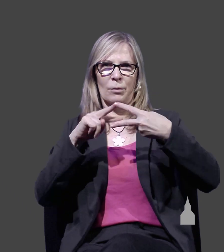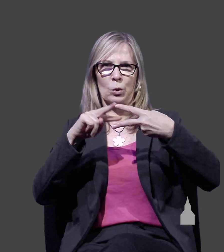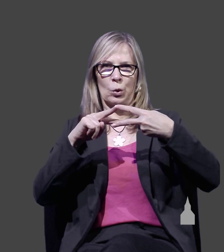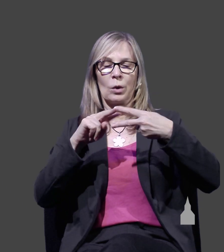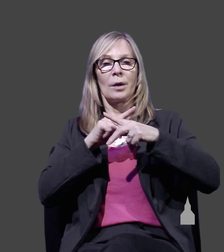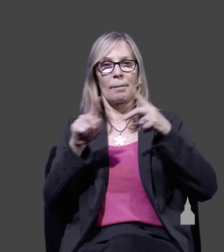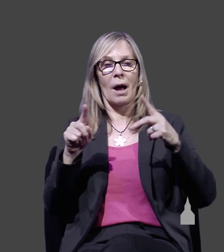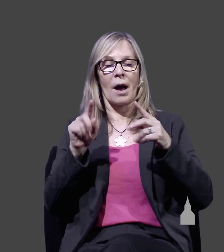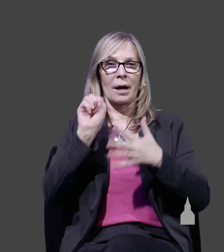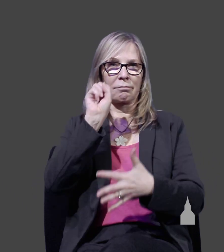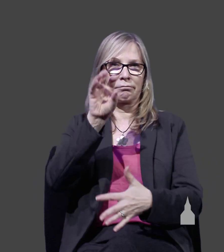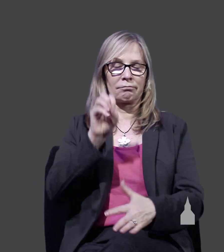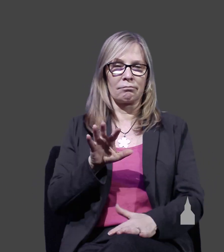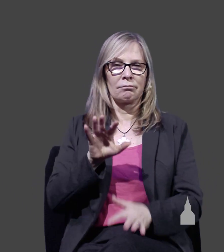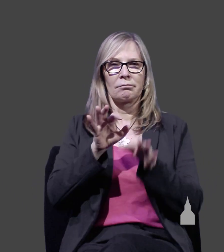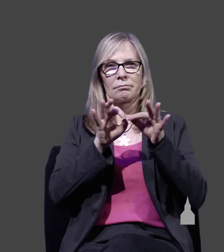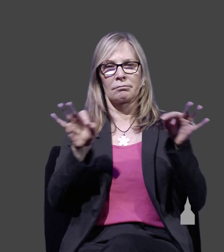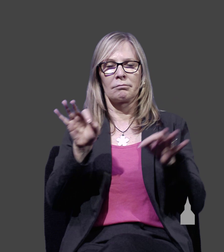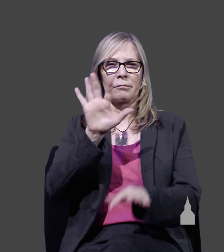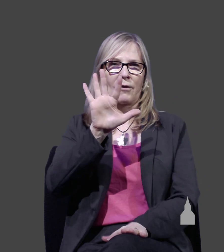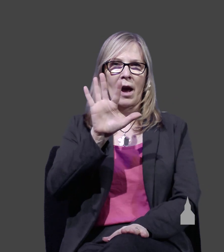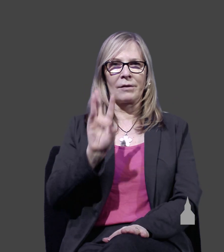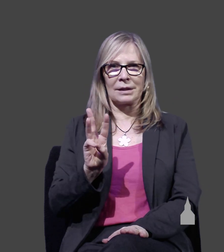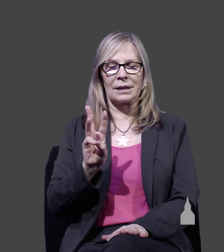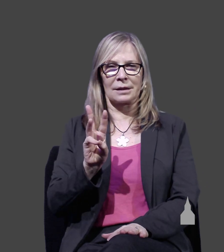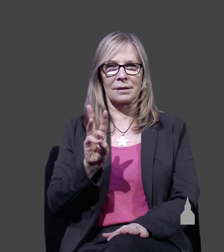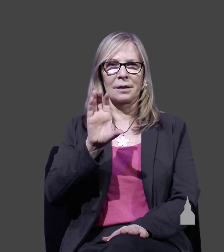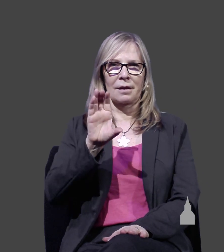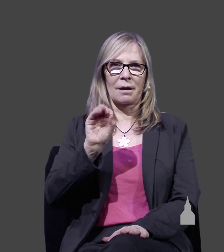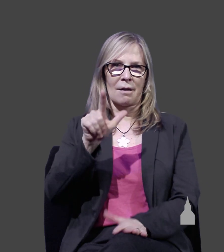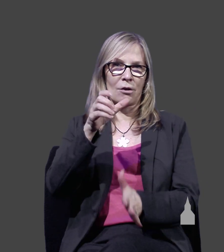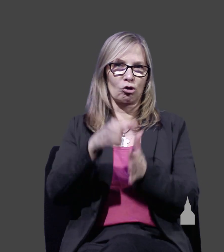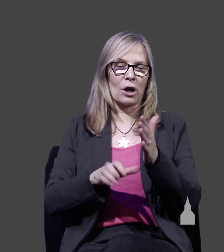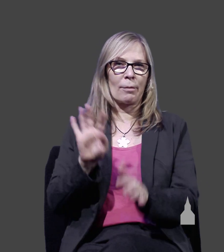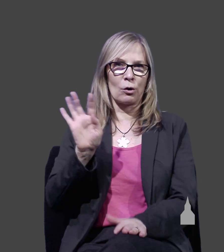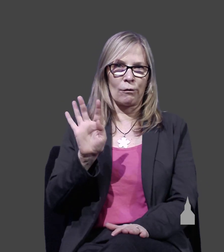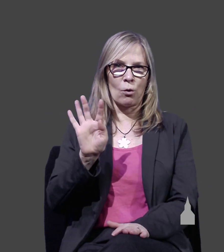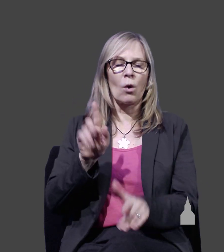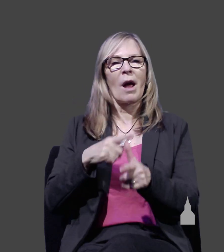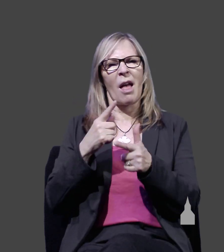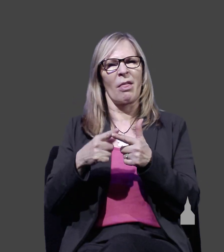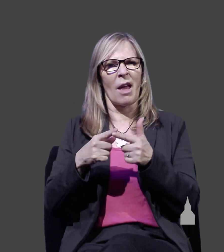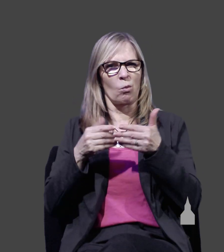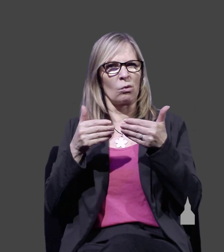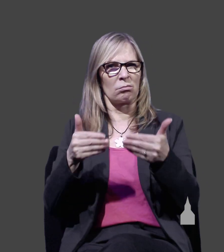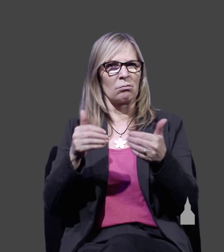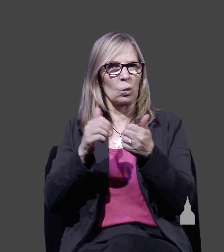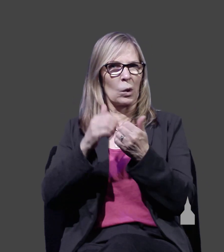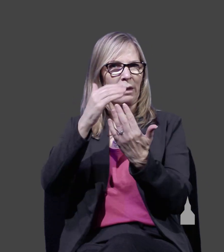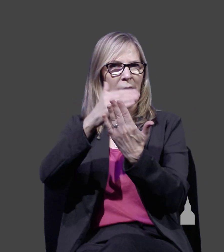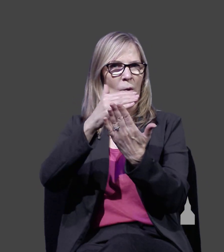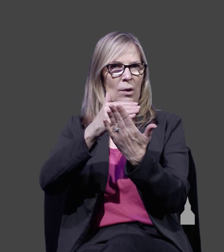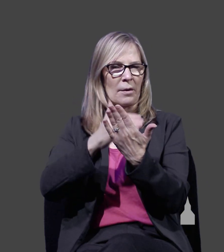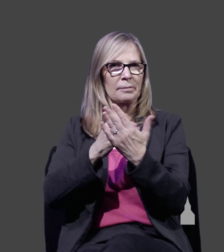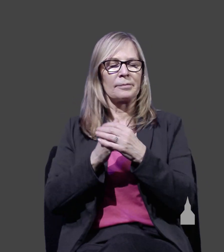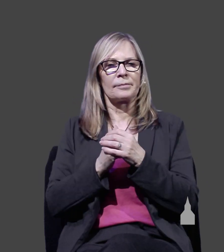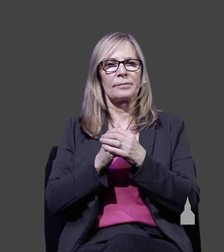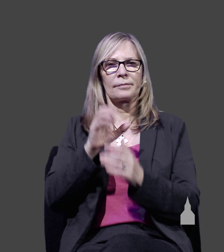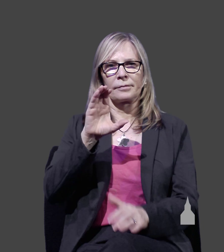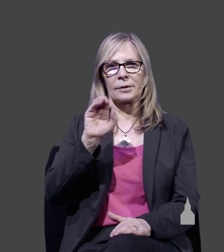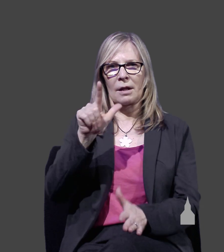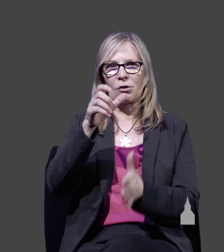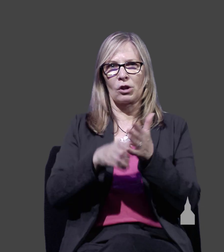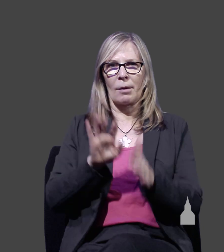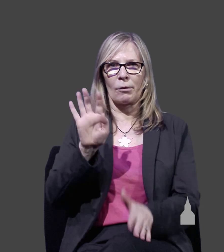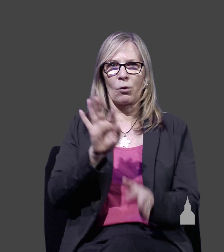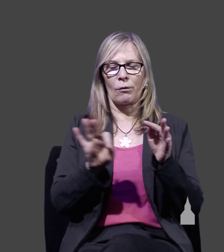verses 5 and 6 of Colossians chapter 4, and then we'll go over the outline and we'll begin. Colossians 4,